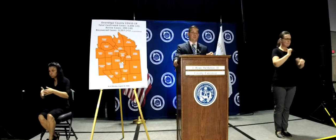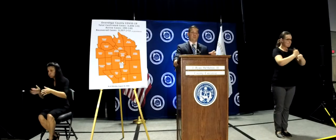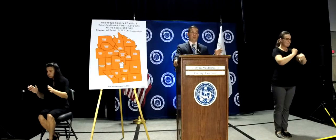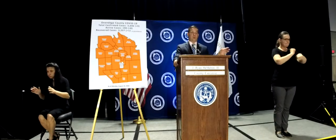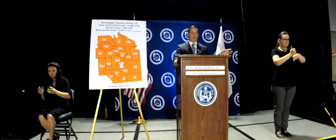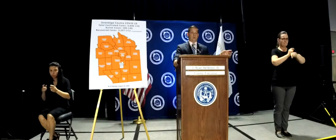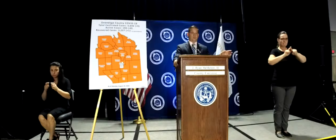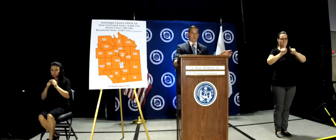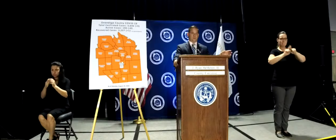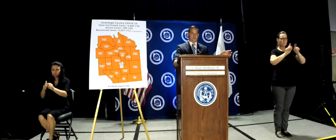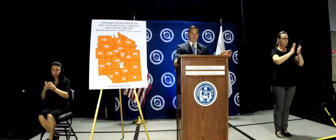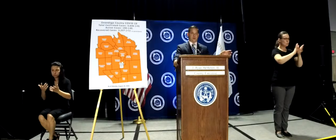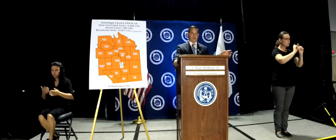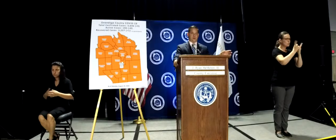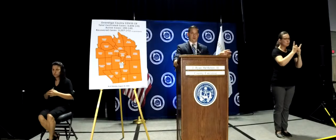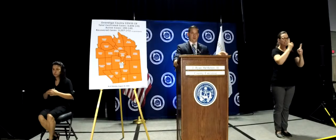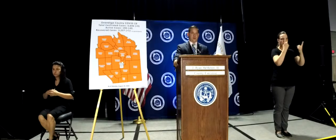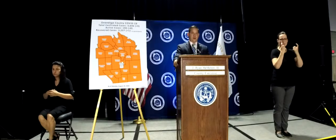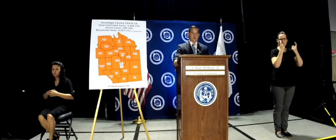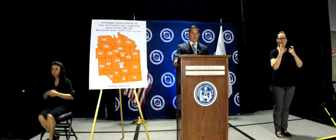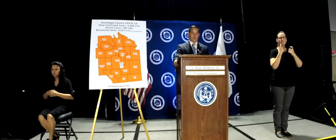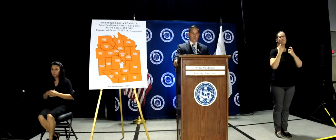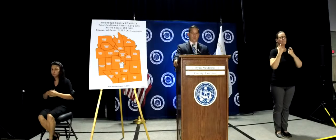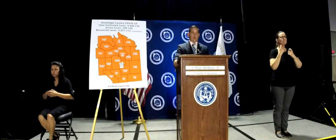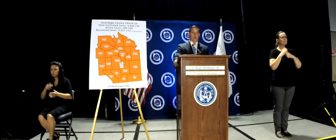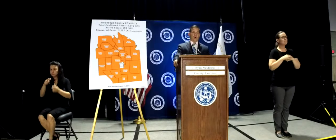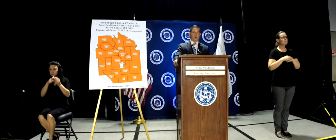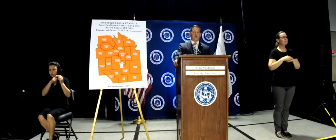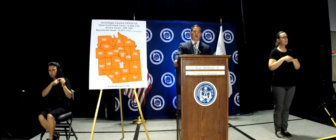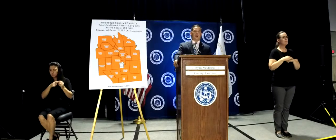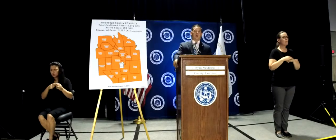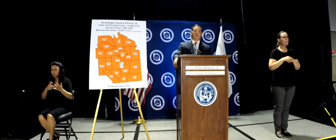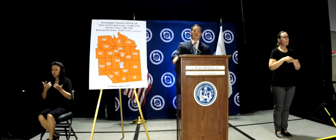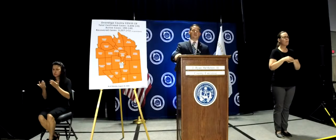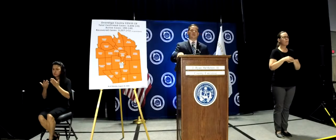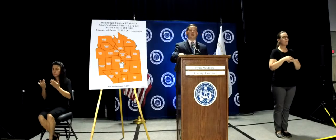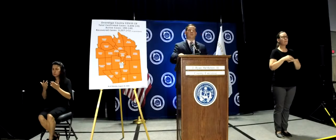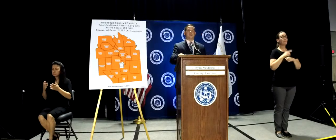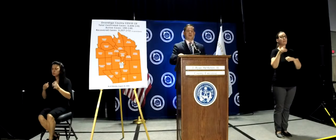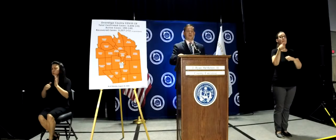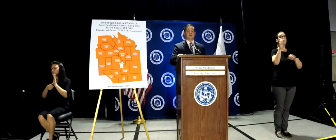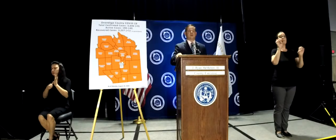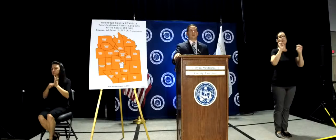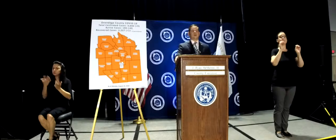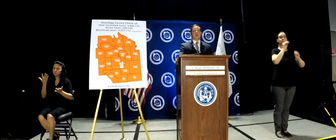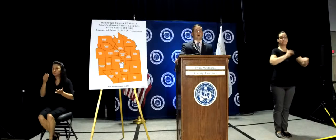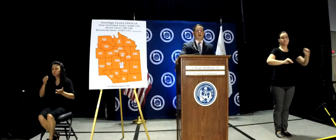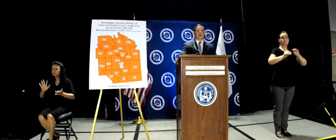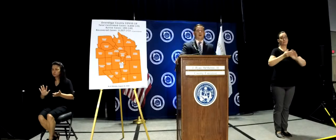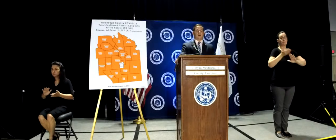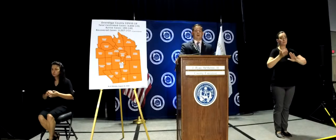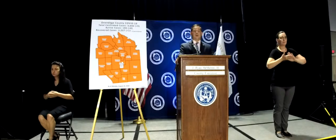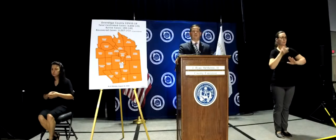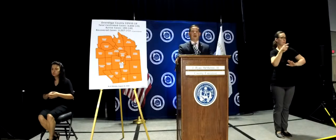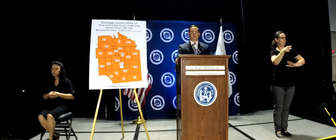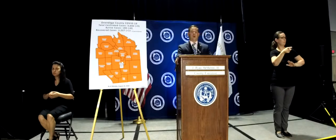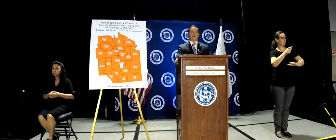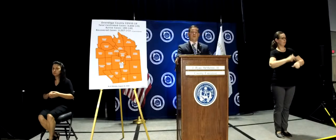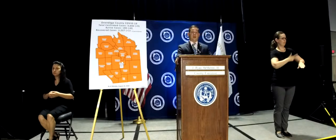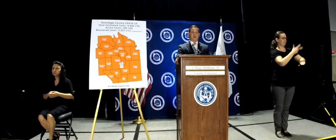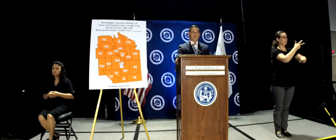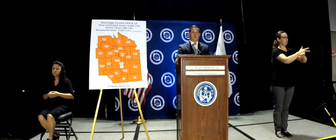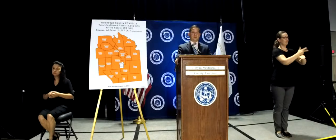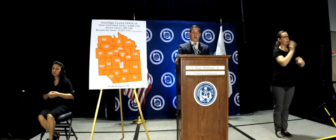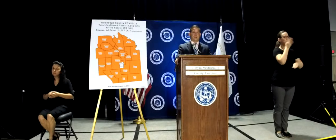management mobile site at a school or potentially the upstate I think